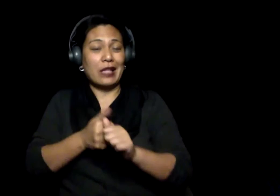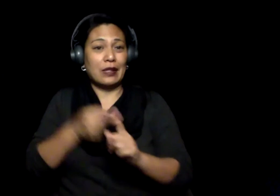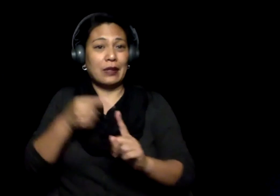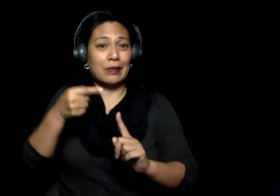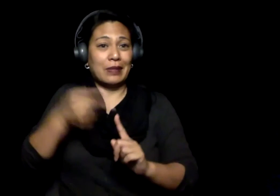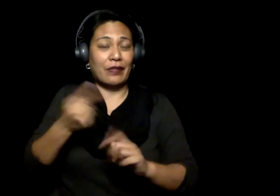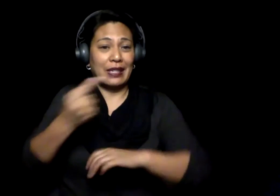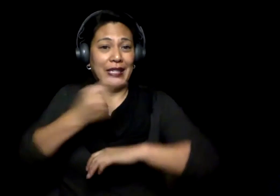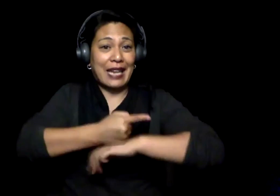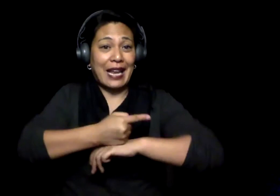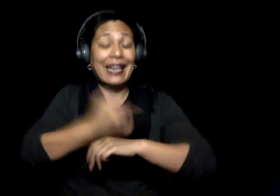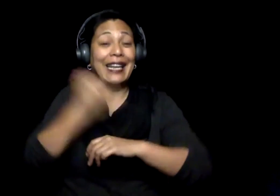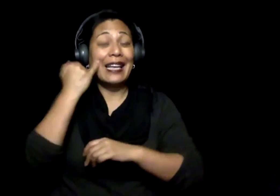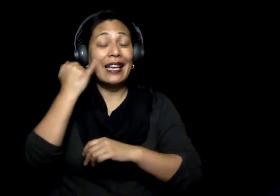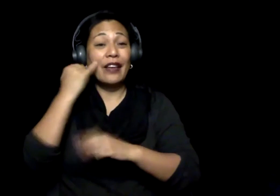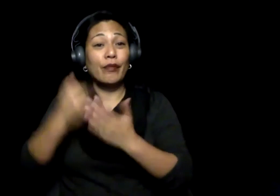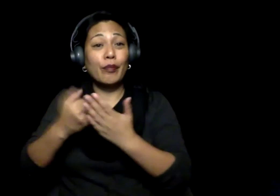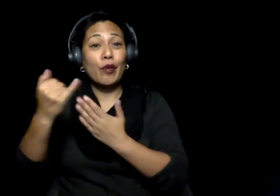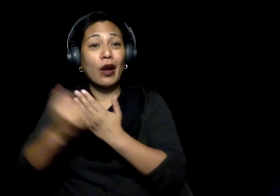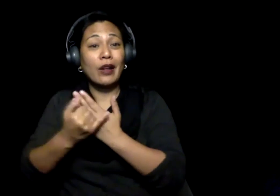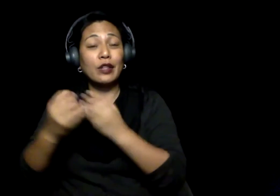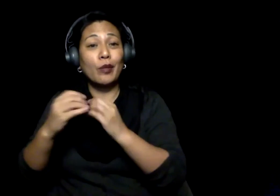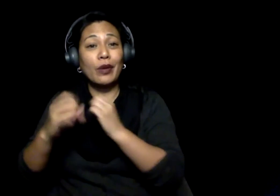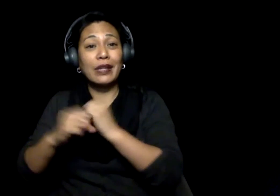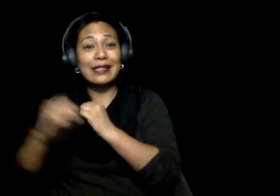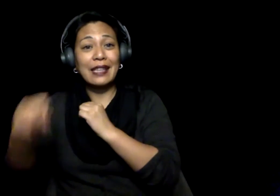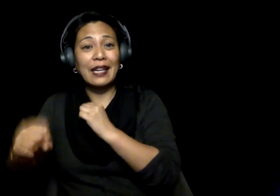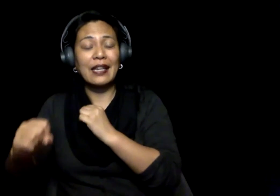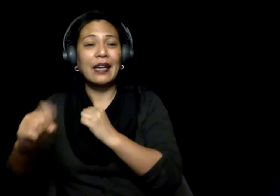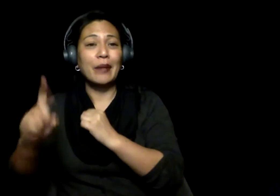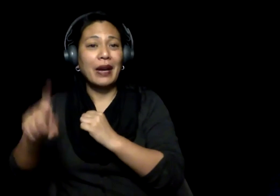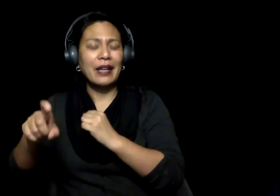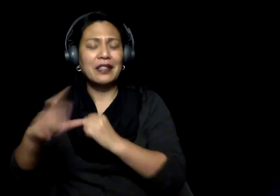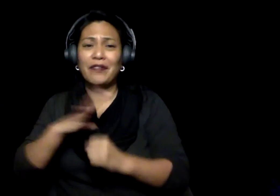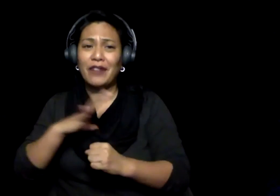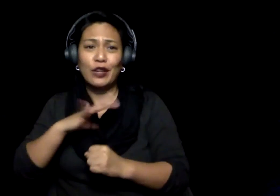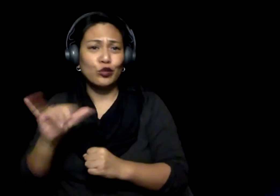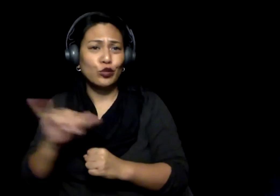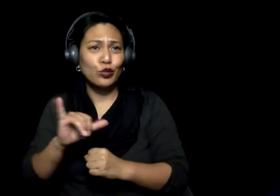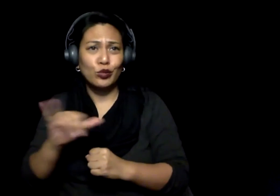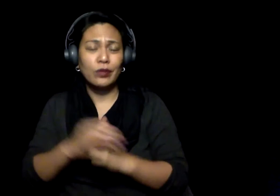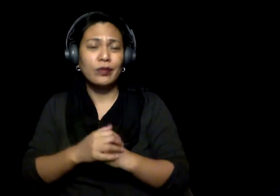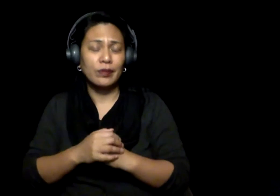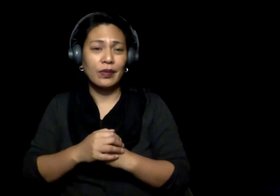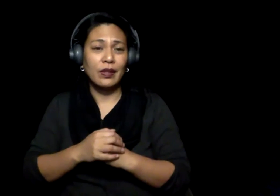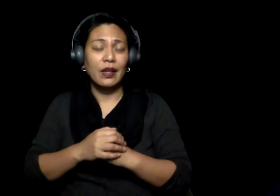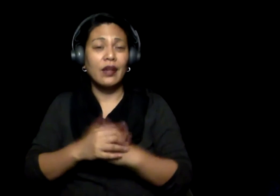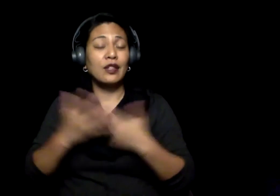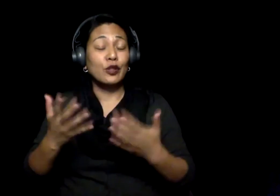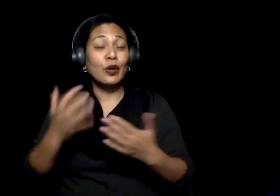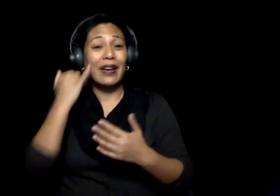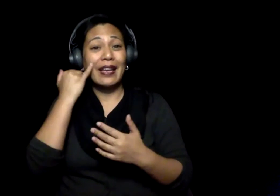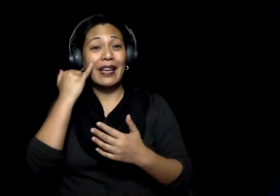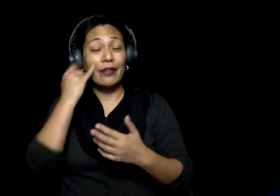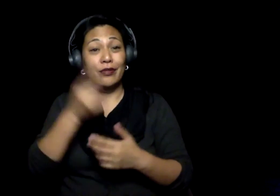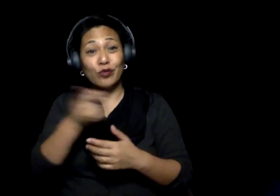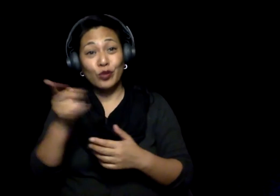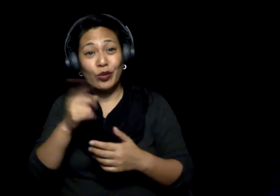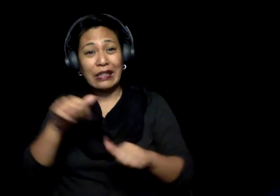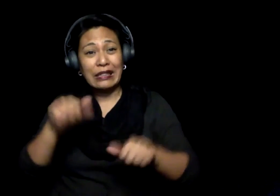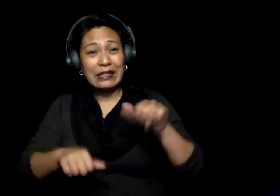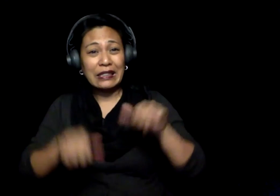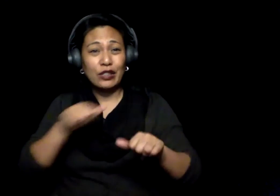need to extend your project over a longer period of time, that's totally okay to do that. Just if you're not sure, just get in touch and